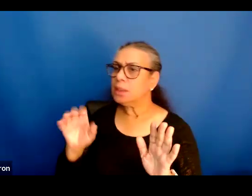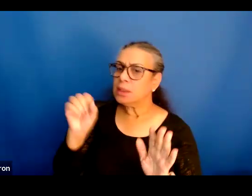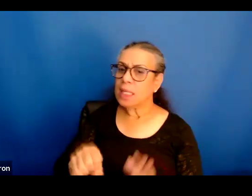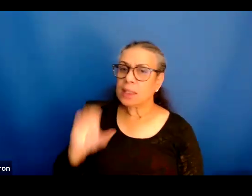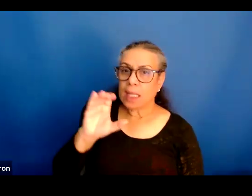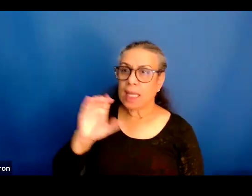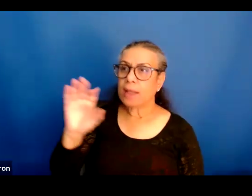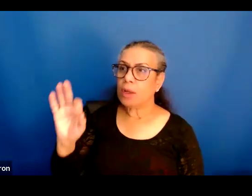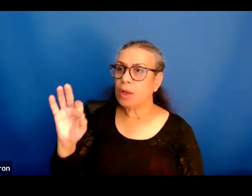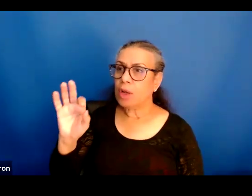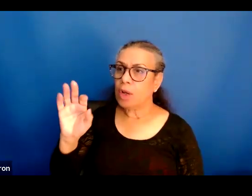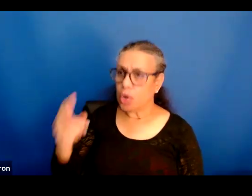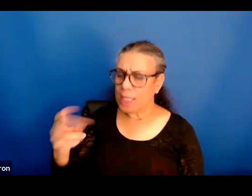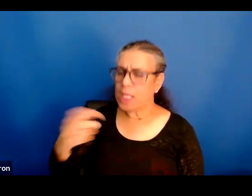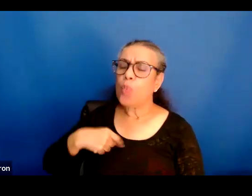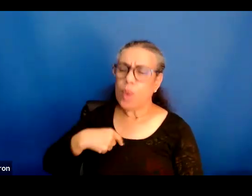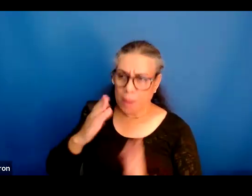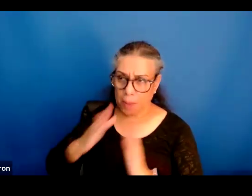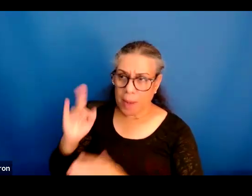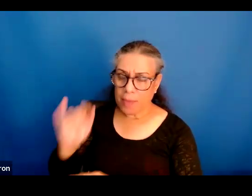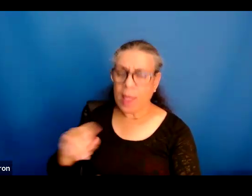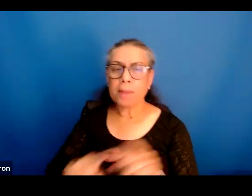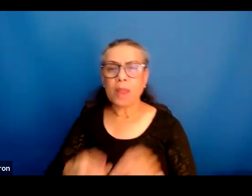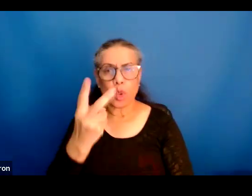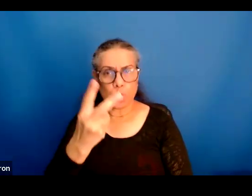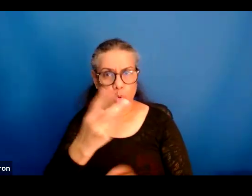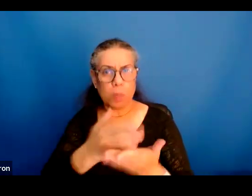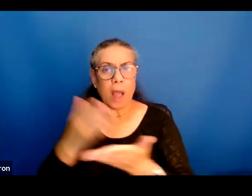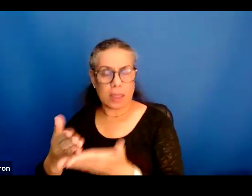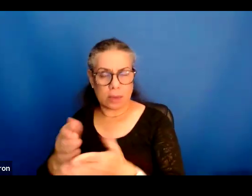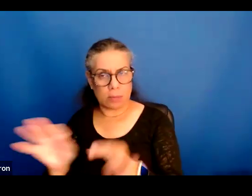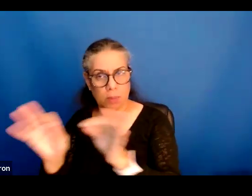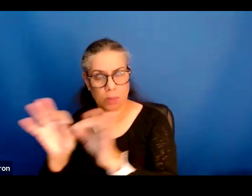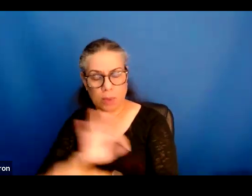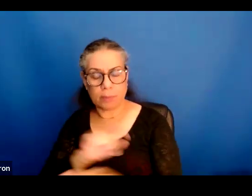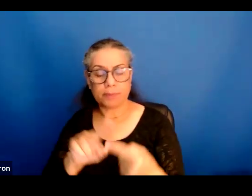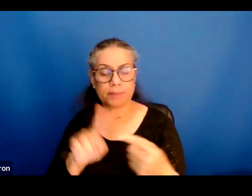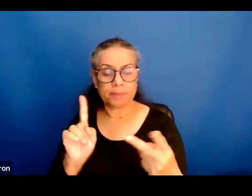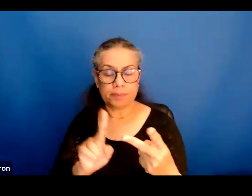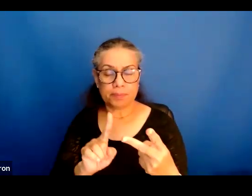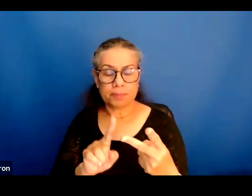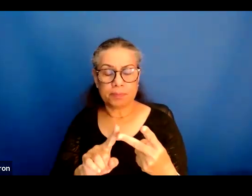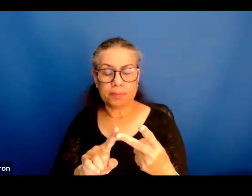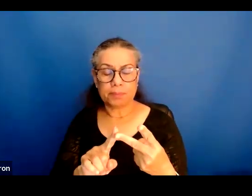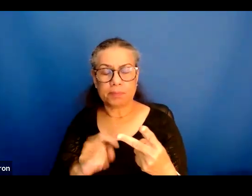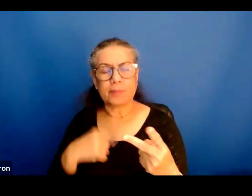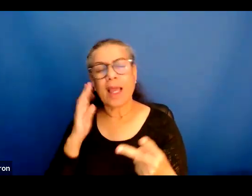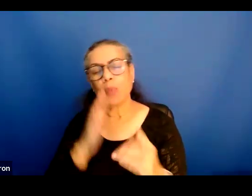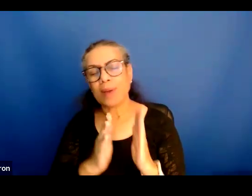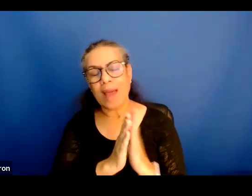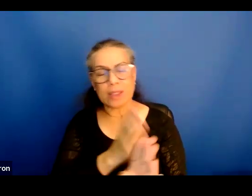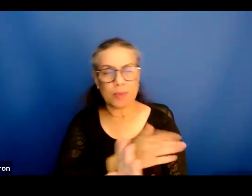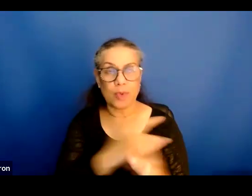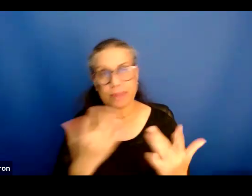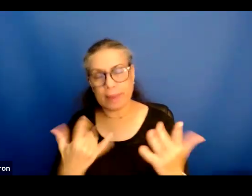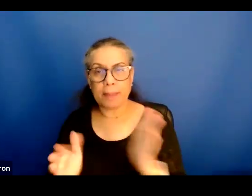last few years. But yeah, I think those two pieces would be helpful. And then I do think I would have asked this at the beginning, but I'm asking it